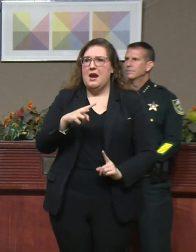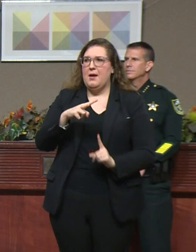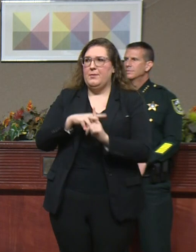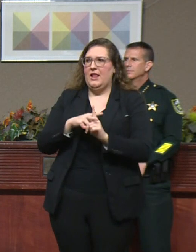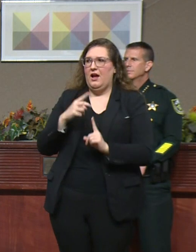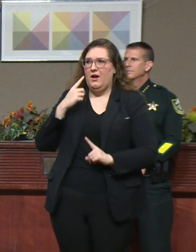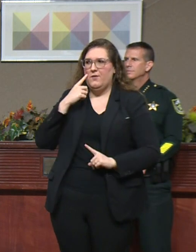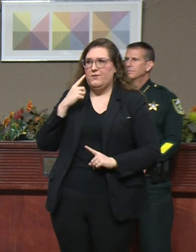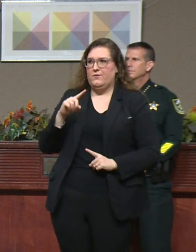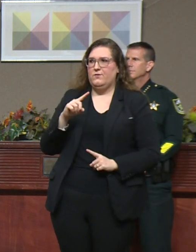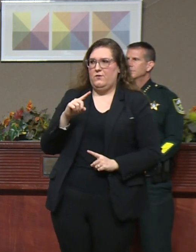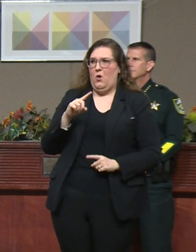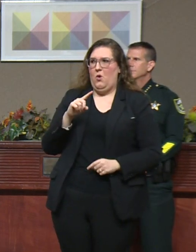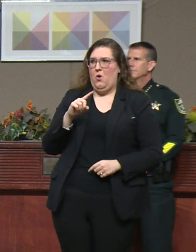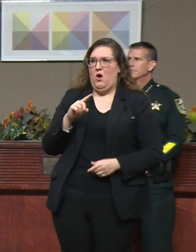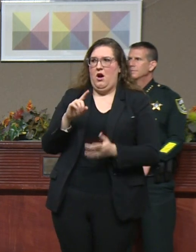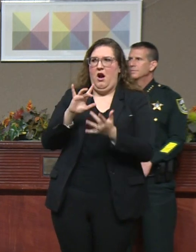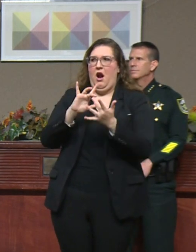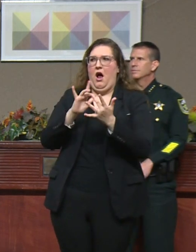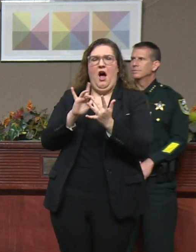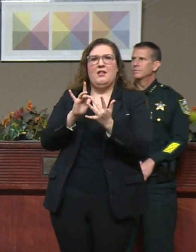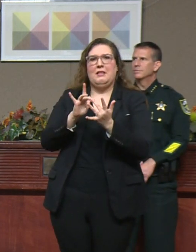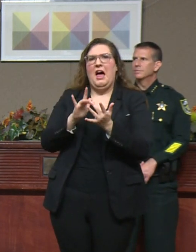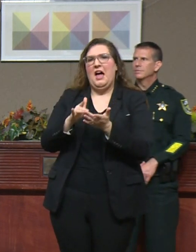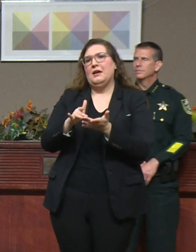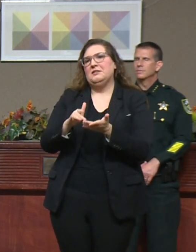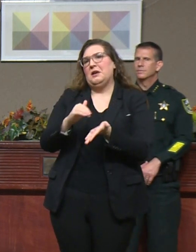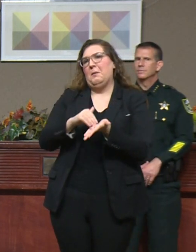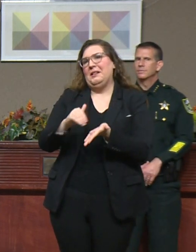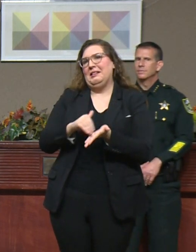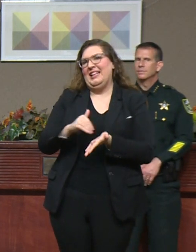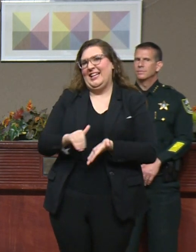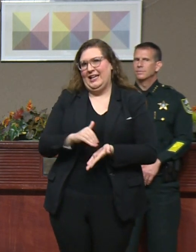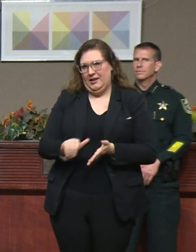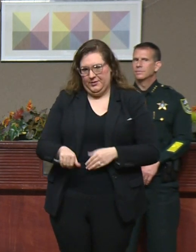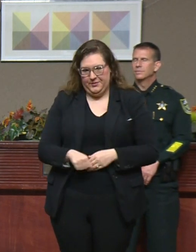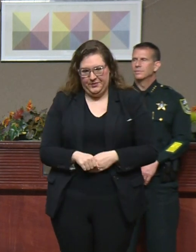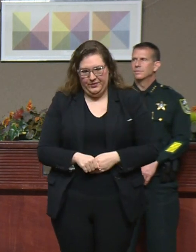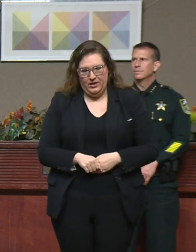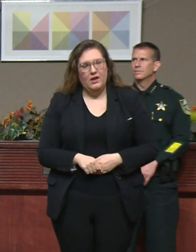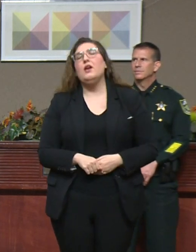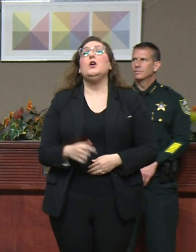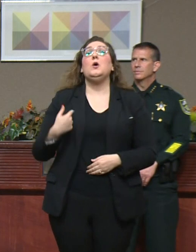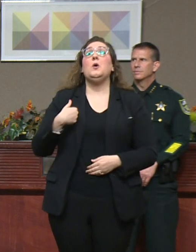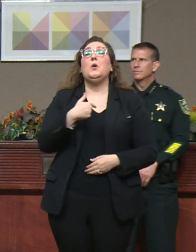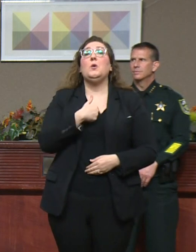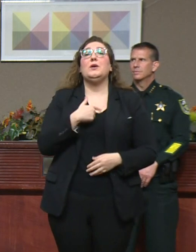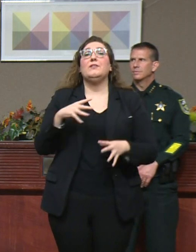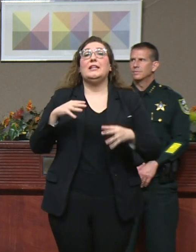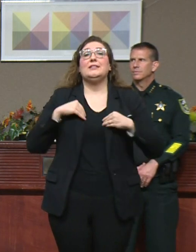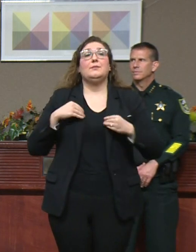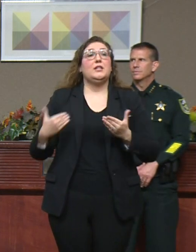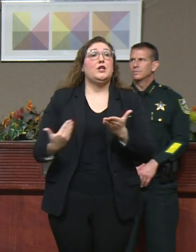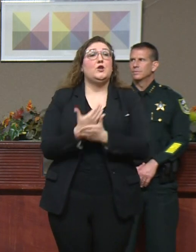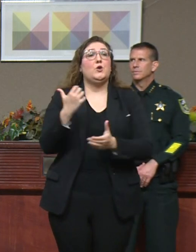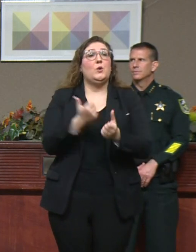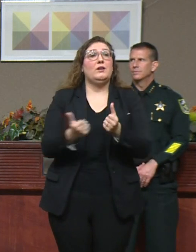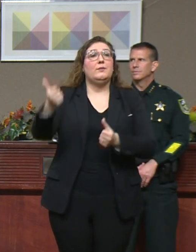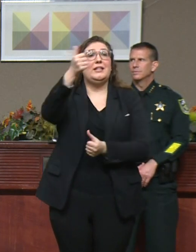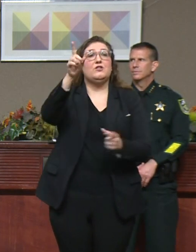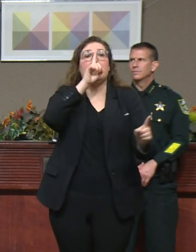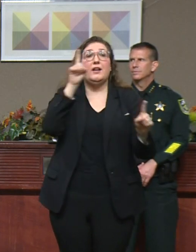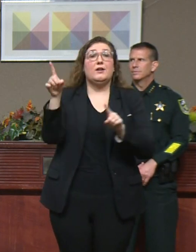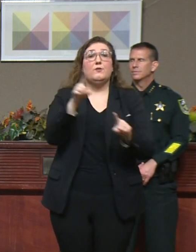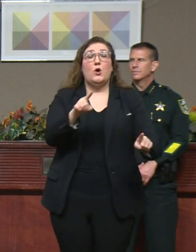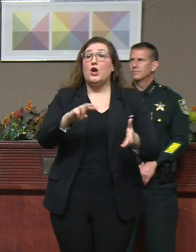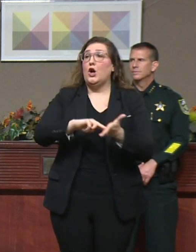internet. Just this afternoon, the Supreme Court entered another administrative order extending the time through